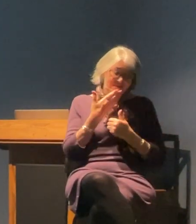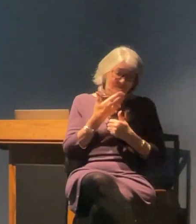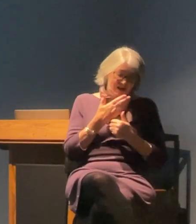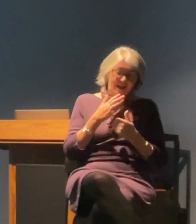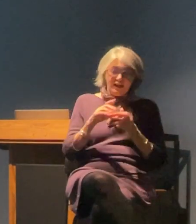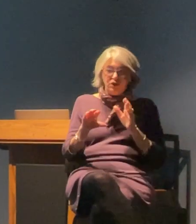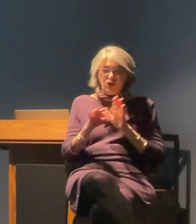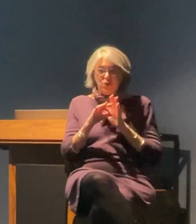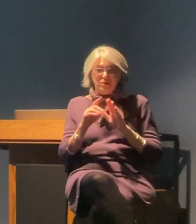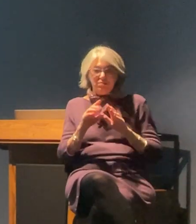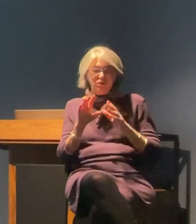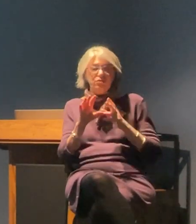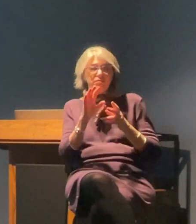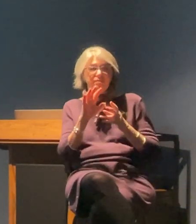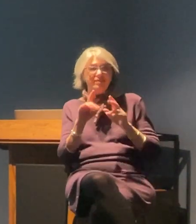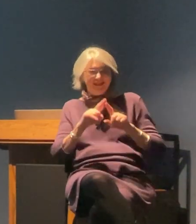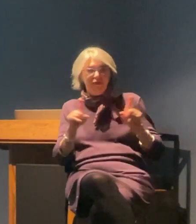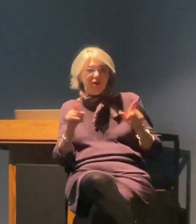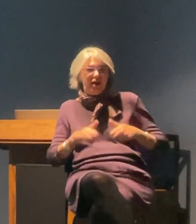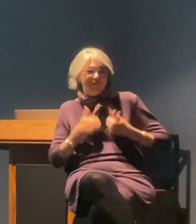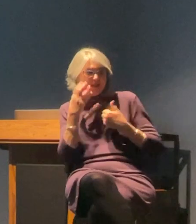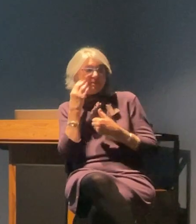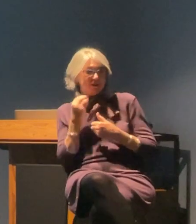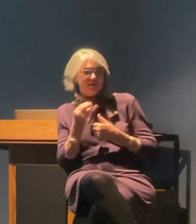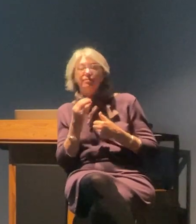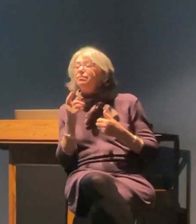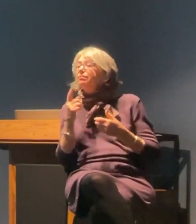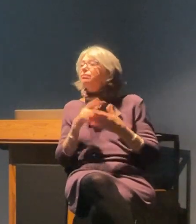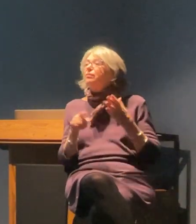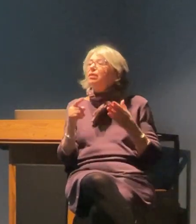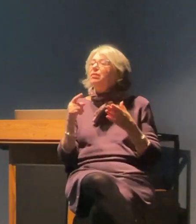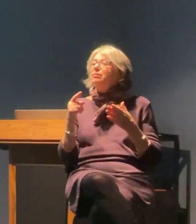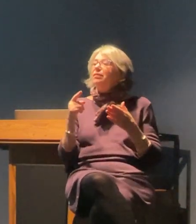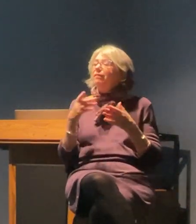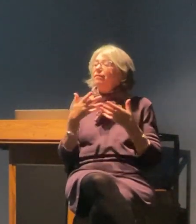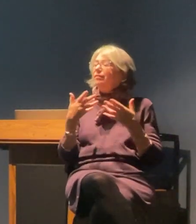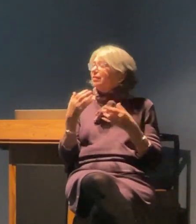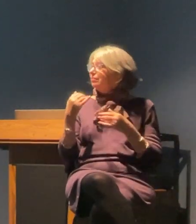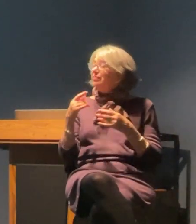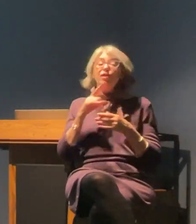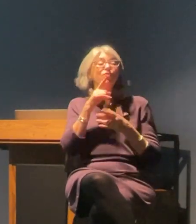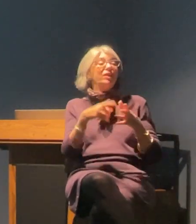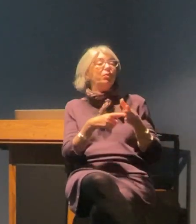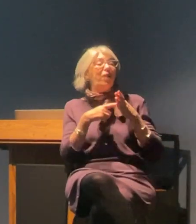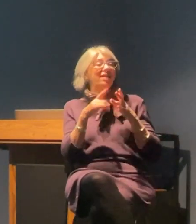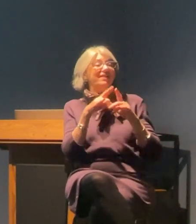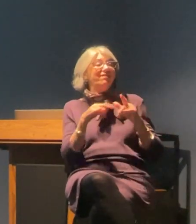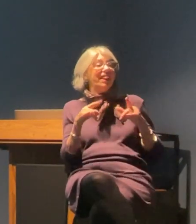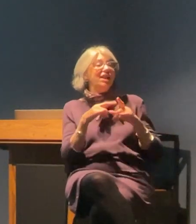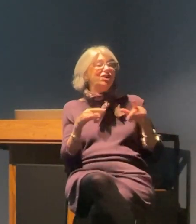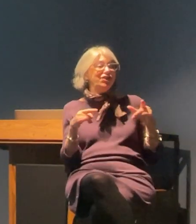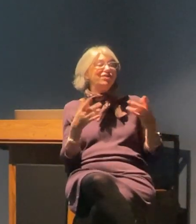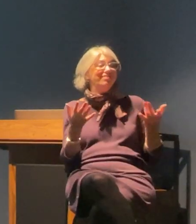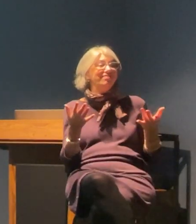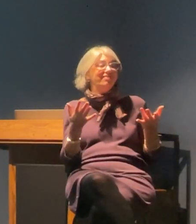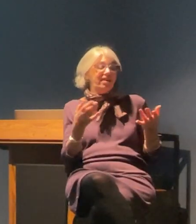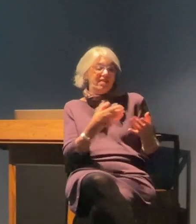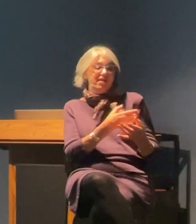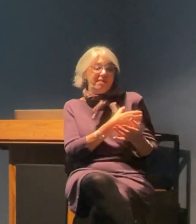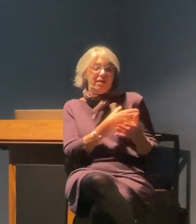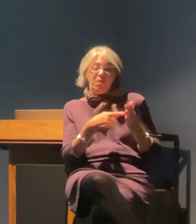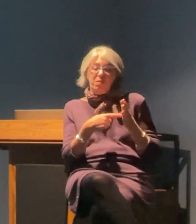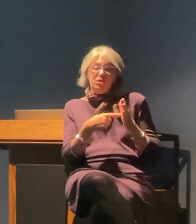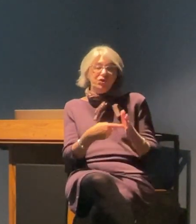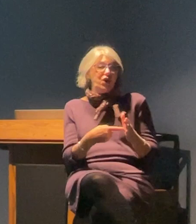What are any parting thoughts for our audience? That it truly takes a village. I think the power of what we show